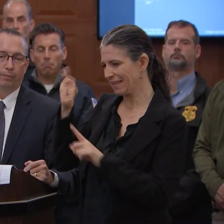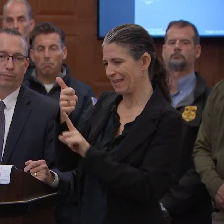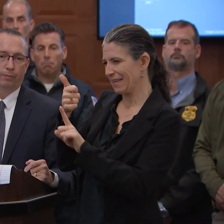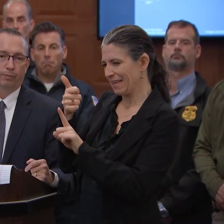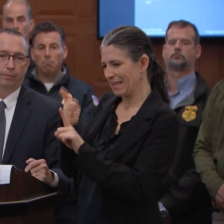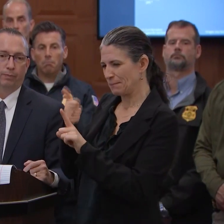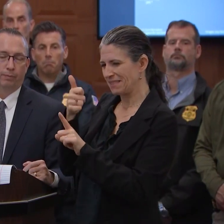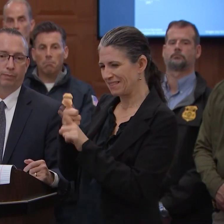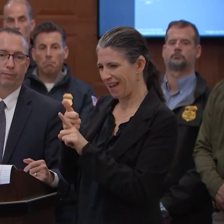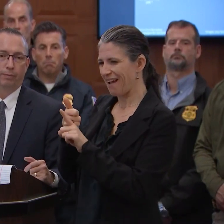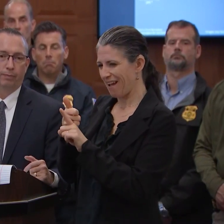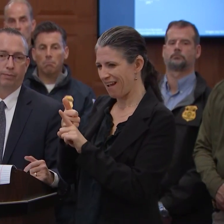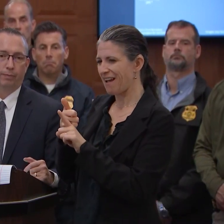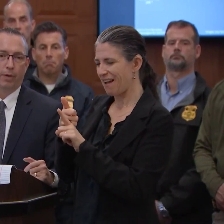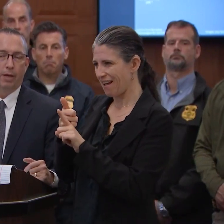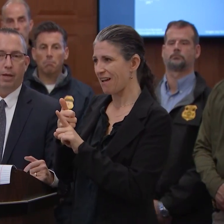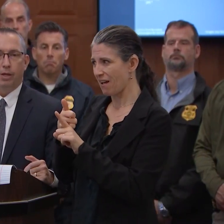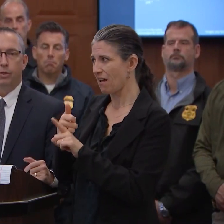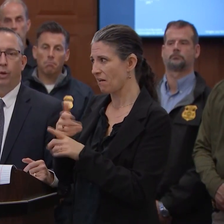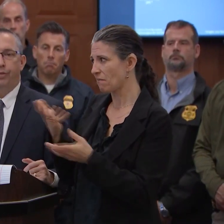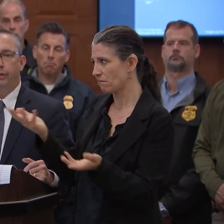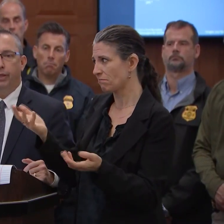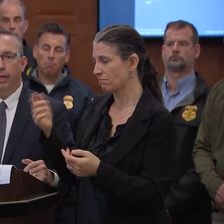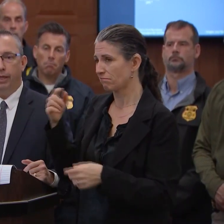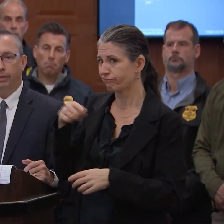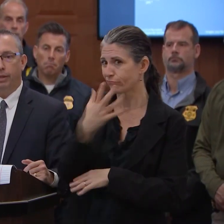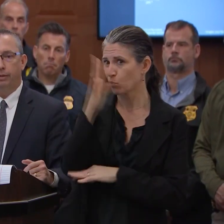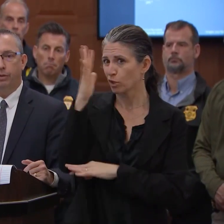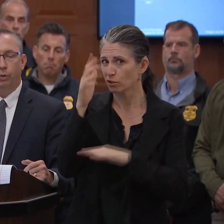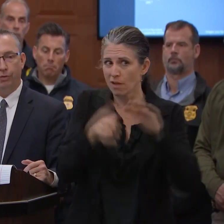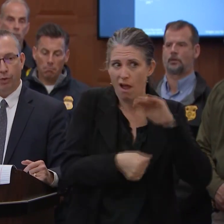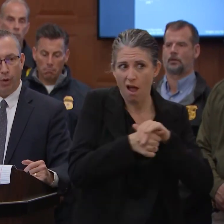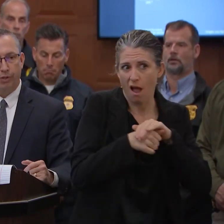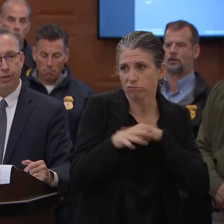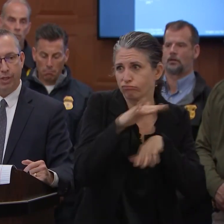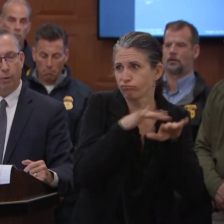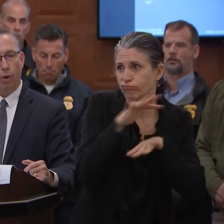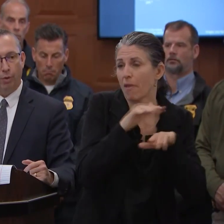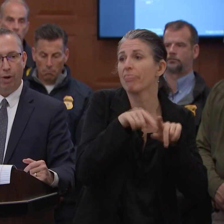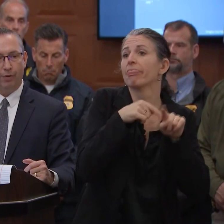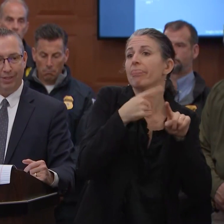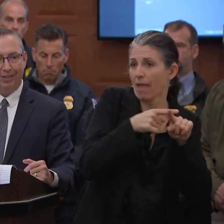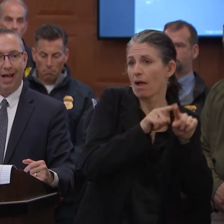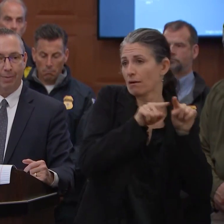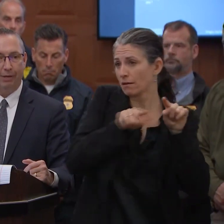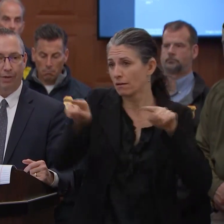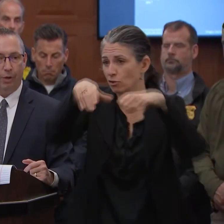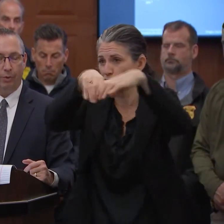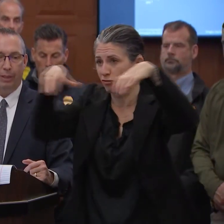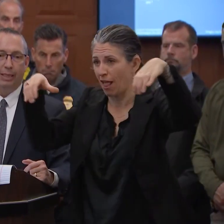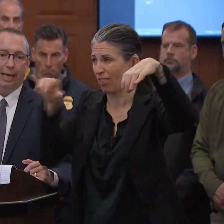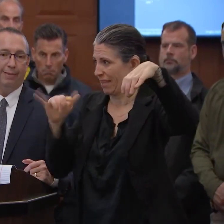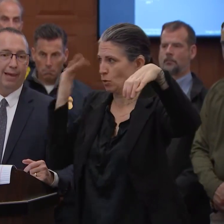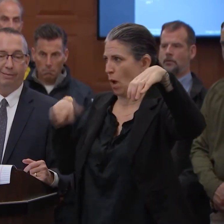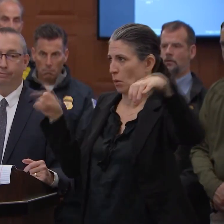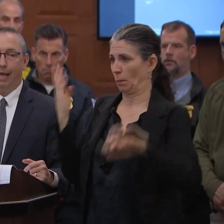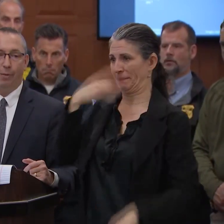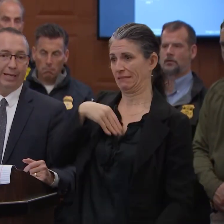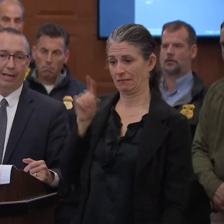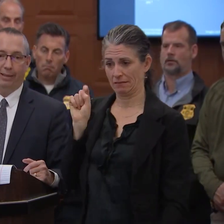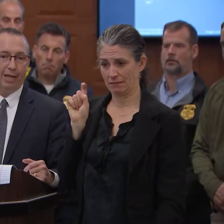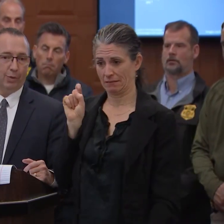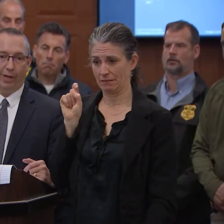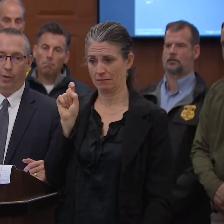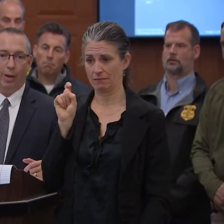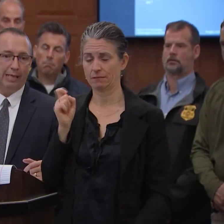possibly because he didn't check, but maybe he wasn't there? So I think two different questions there. One, reference to the timing of the note, and then how